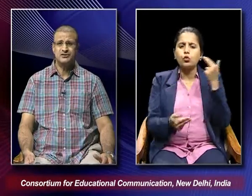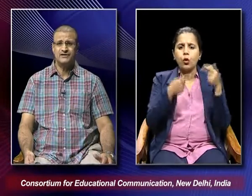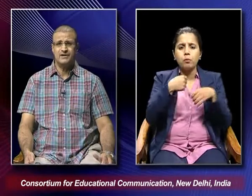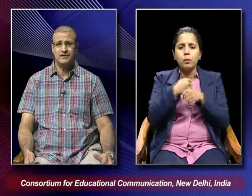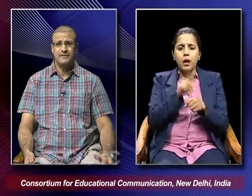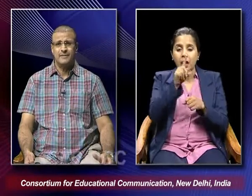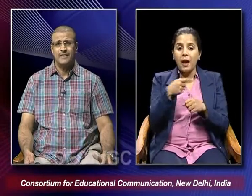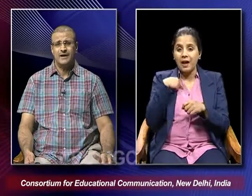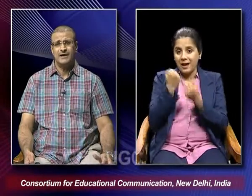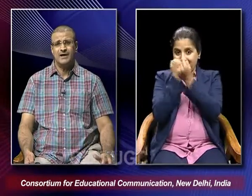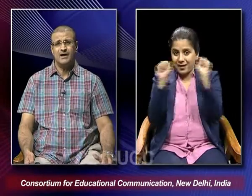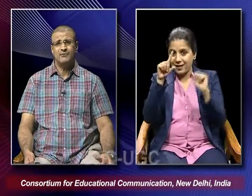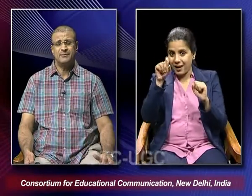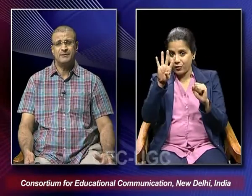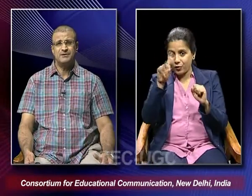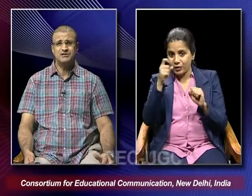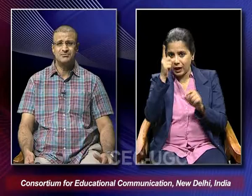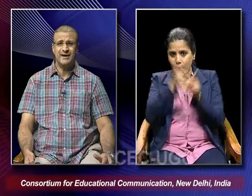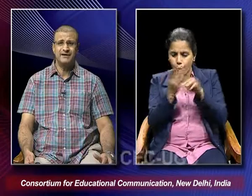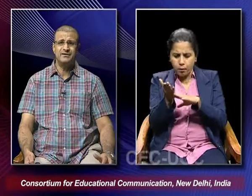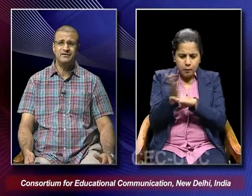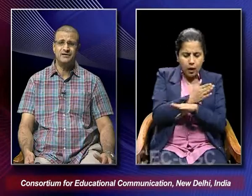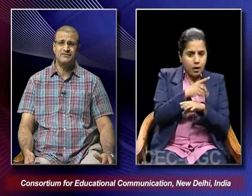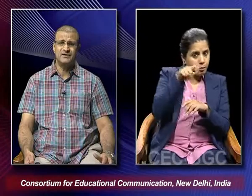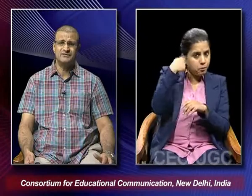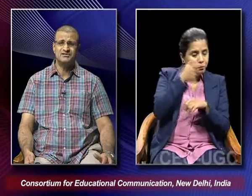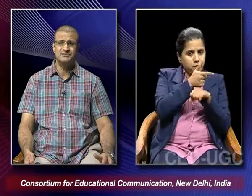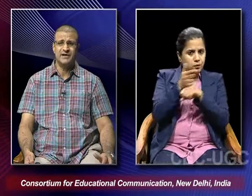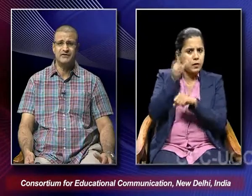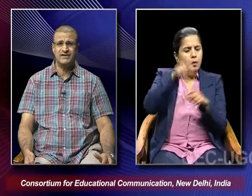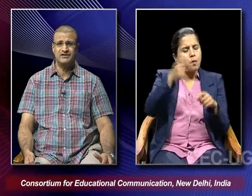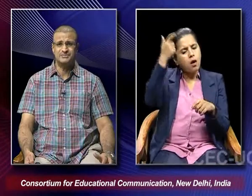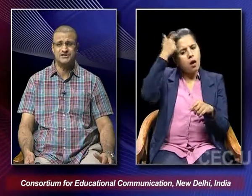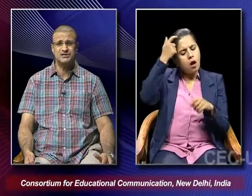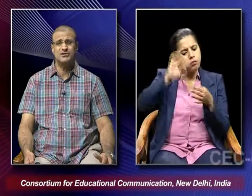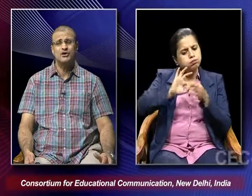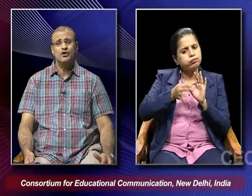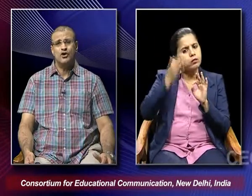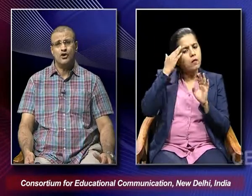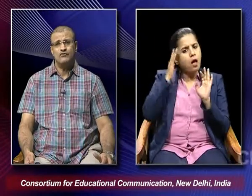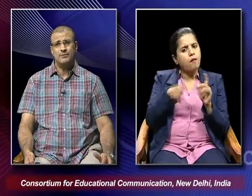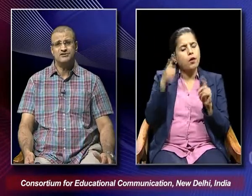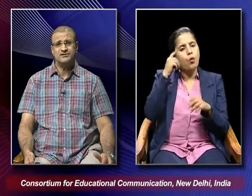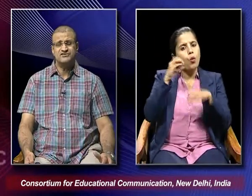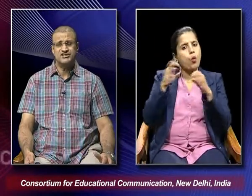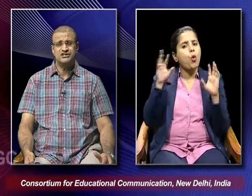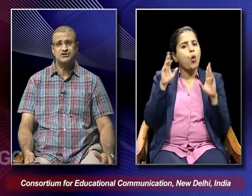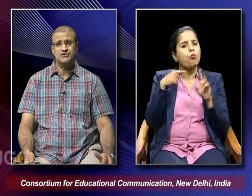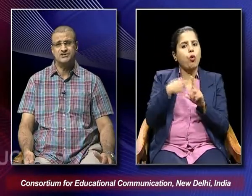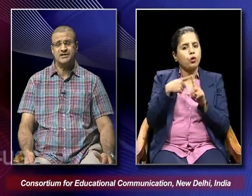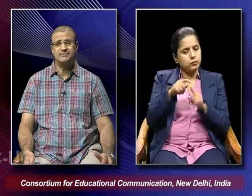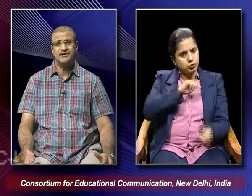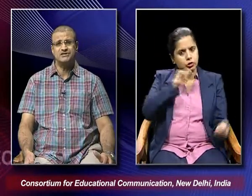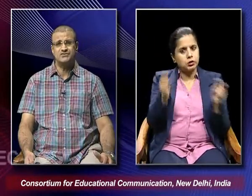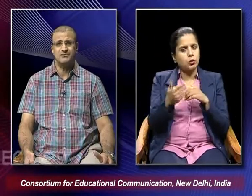independence of India, and how people's mind, they are filled with some kind of an anticipation of positive change which